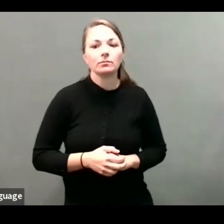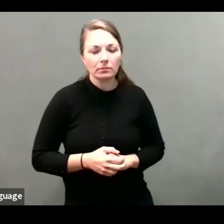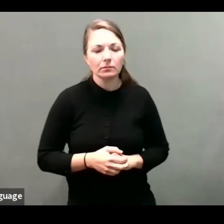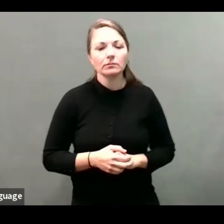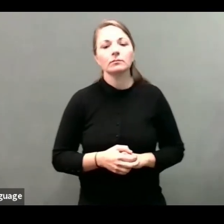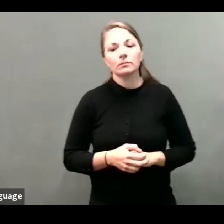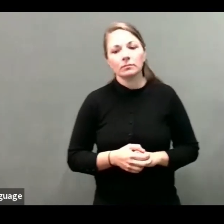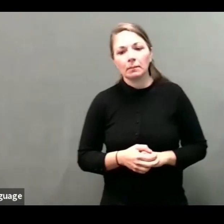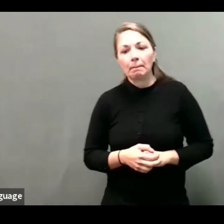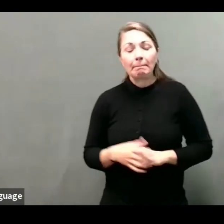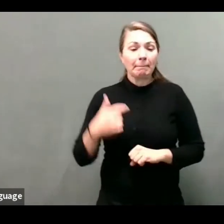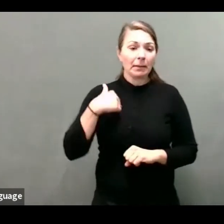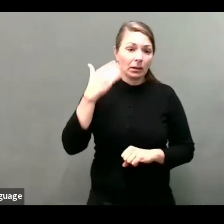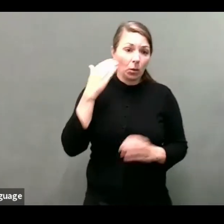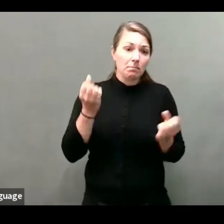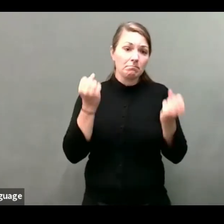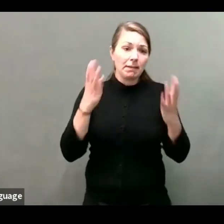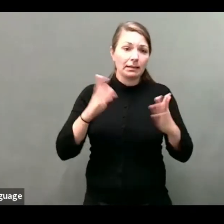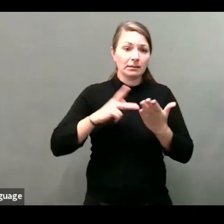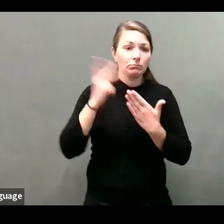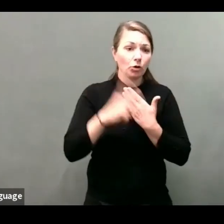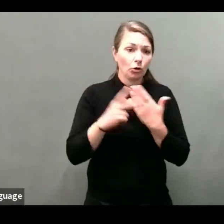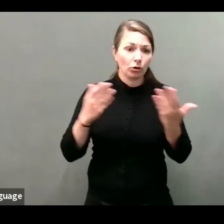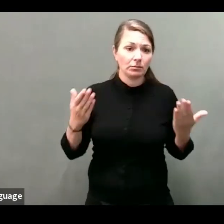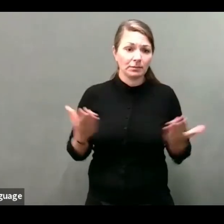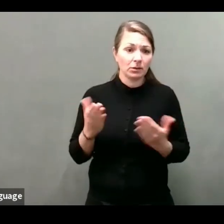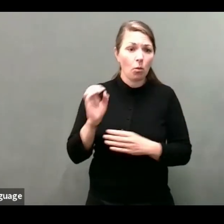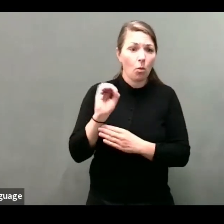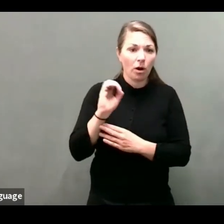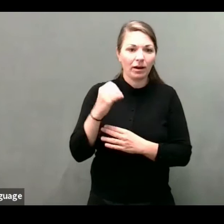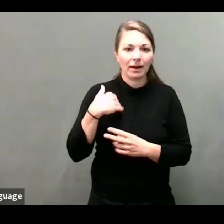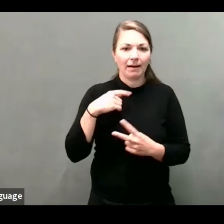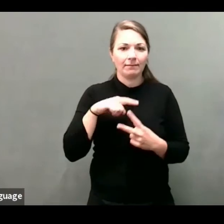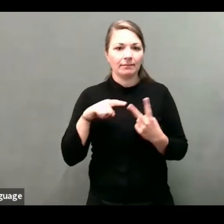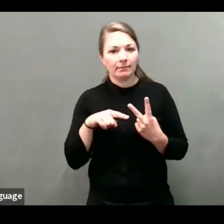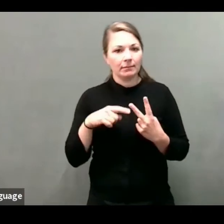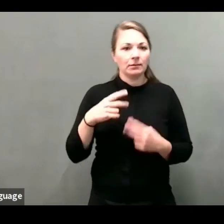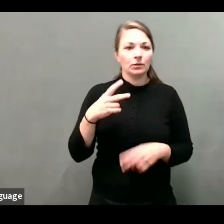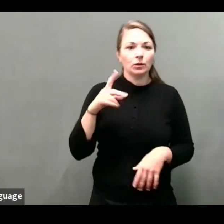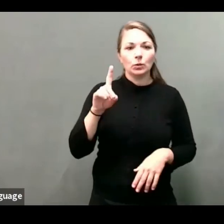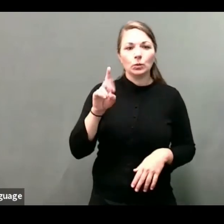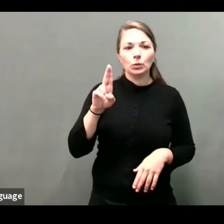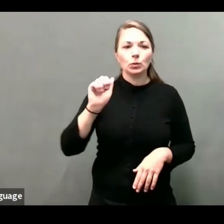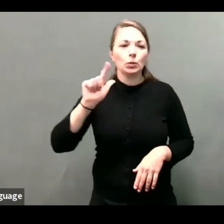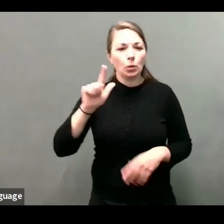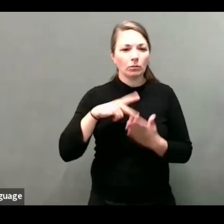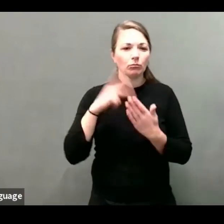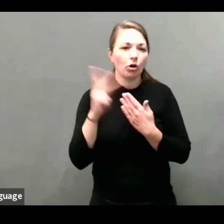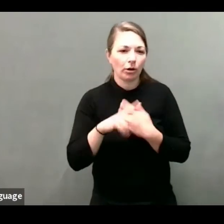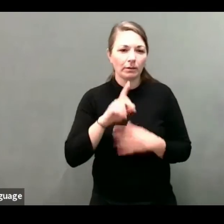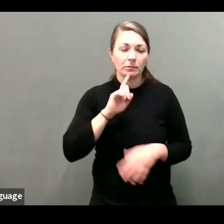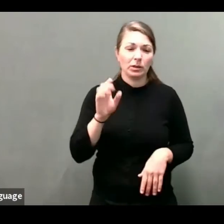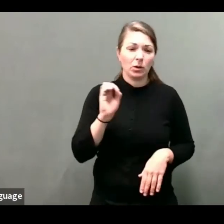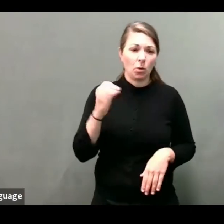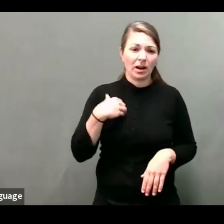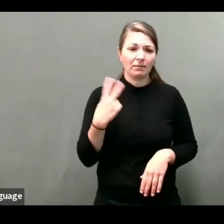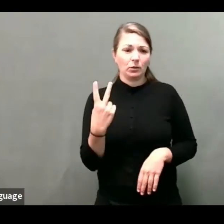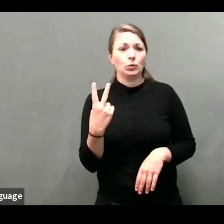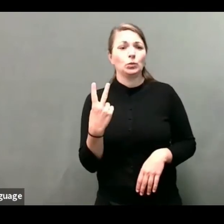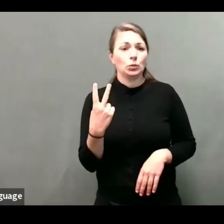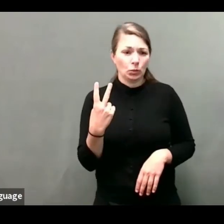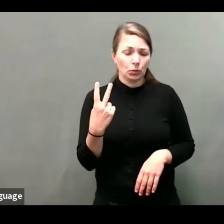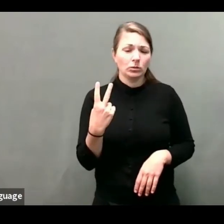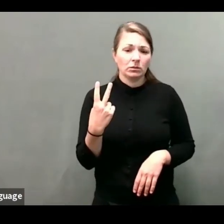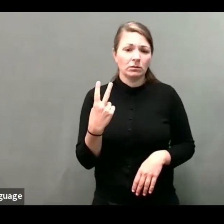So I know that a lot of programs throughout Oregon are dual programs. In fact, Oregon only has 2 standalone sexual assault programs where their mission